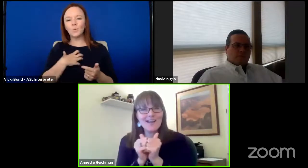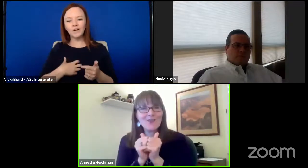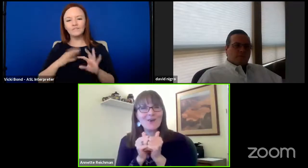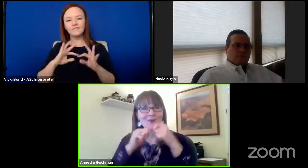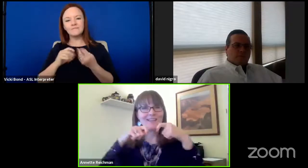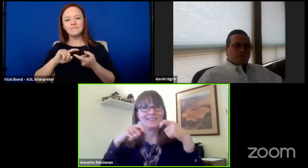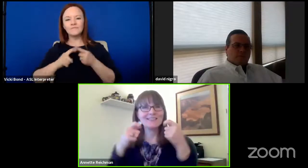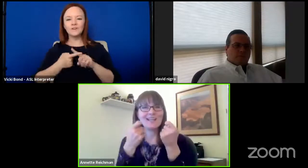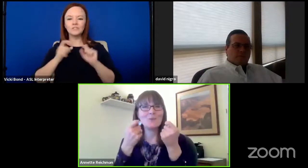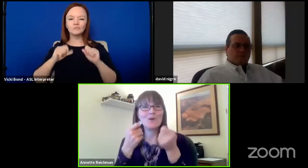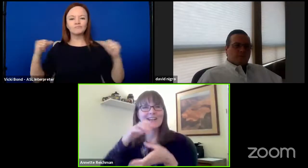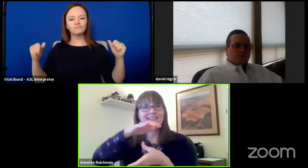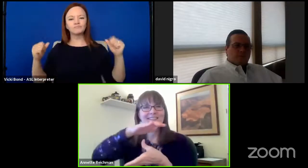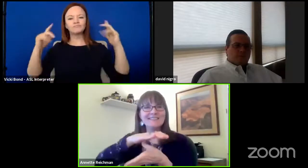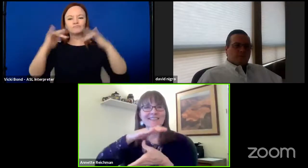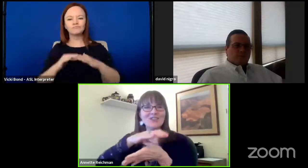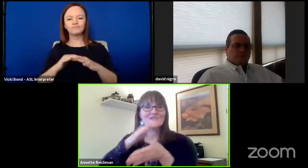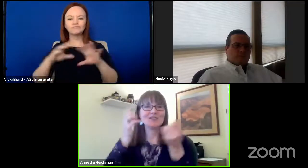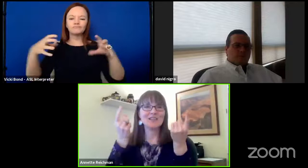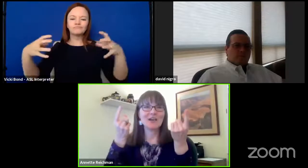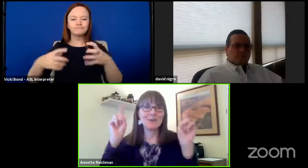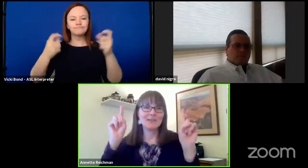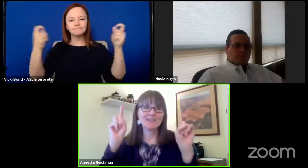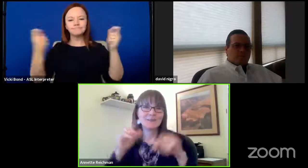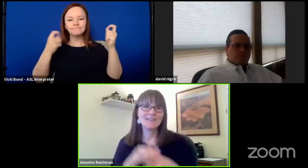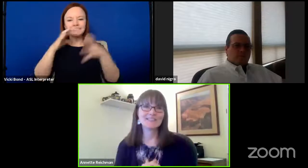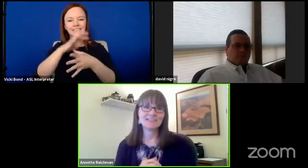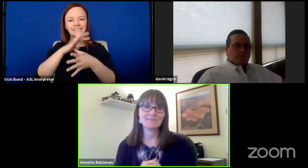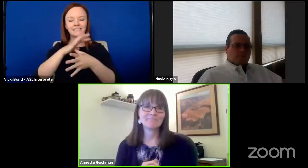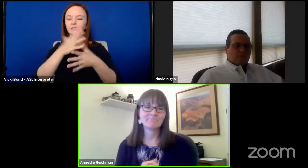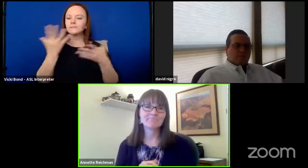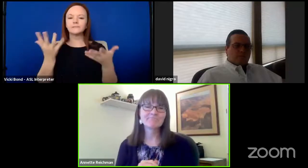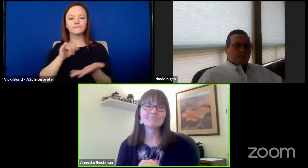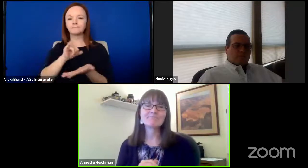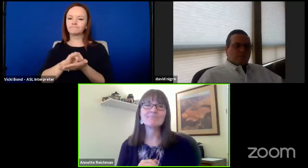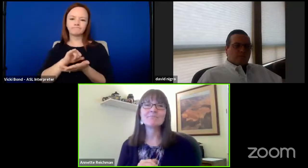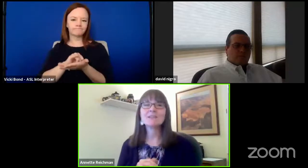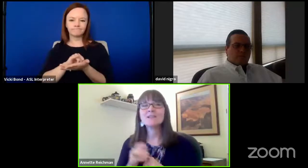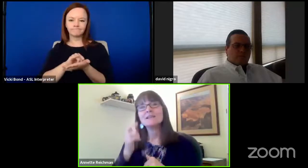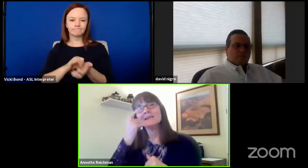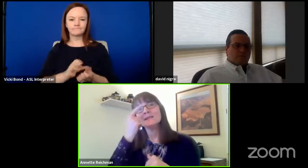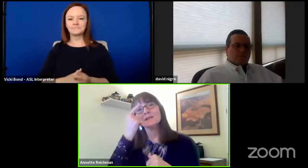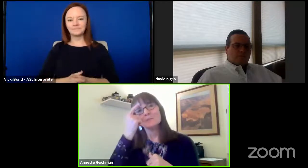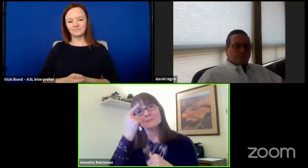come together and celebrate the seniors' accomplishments.